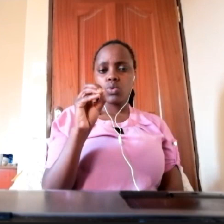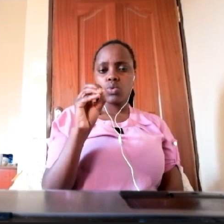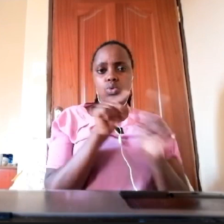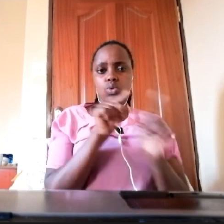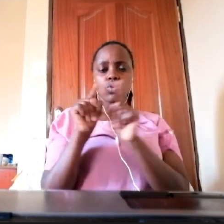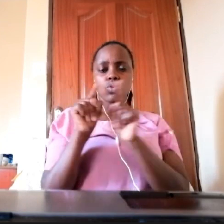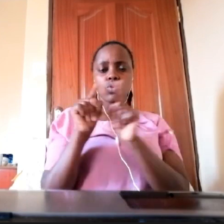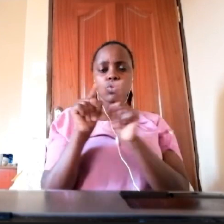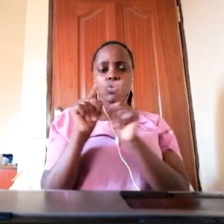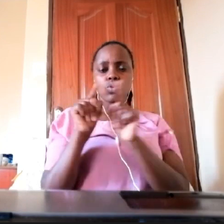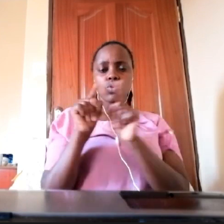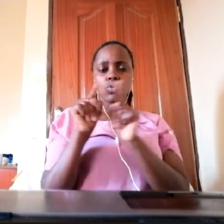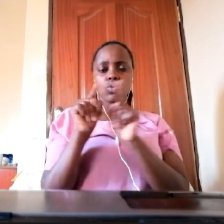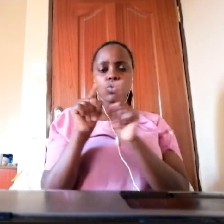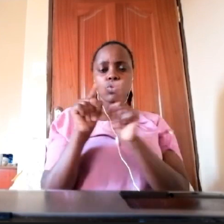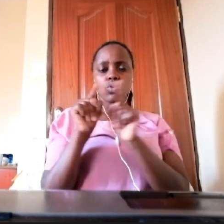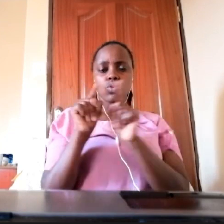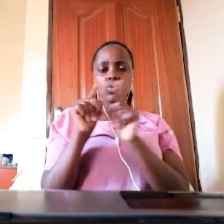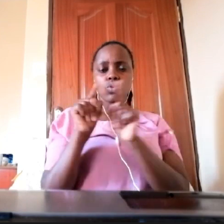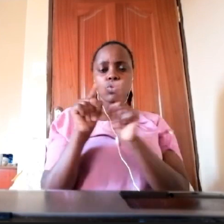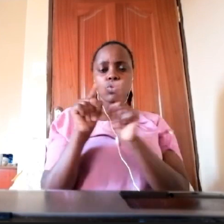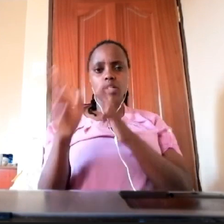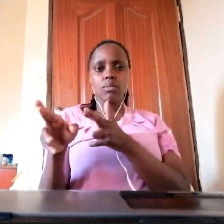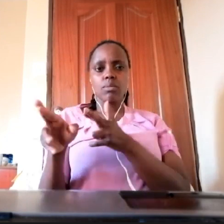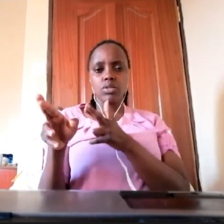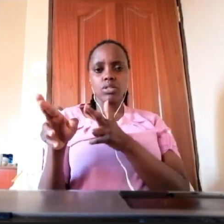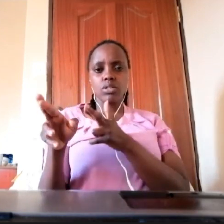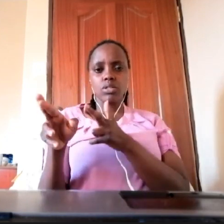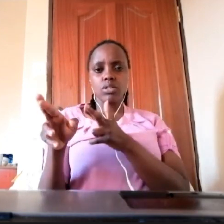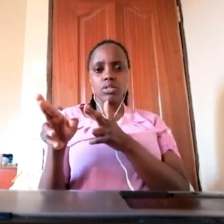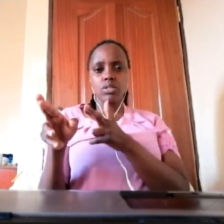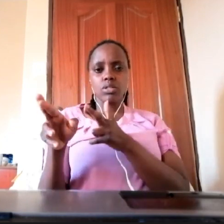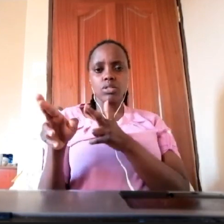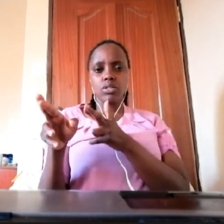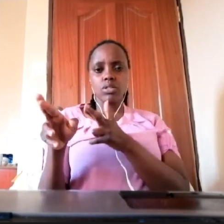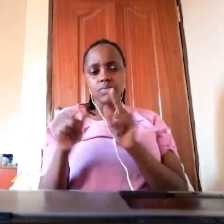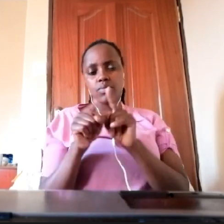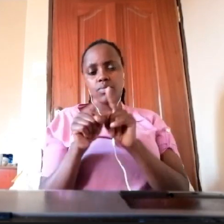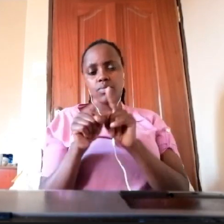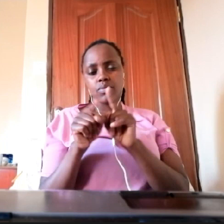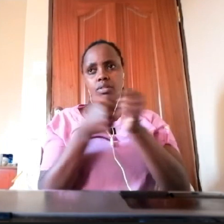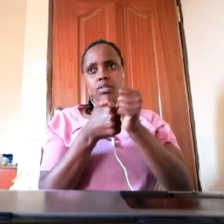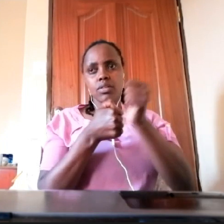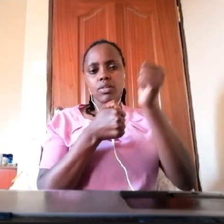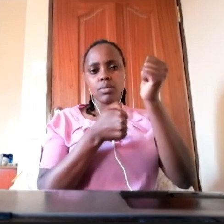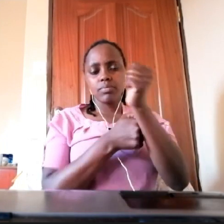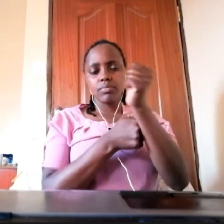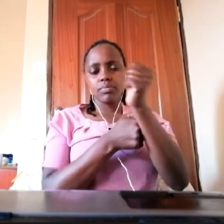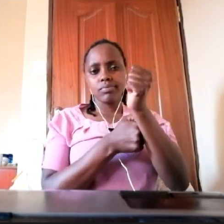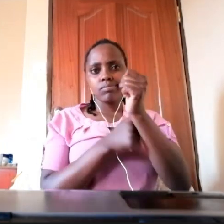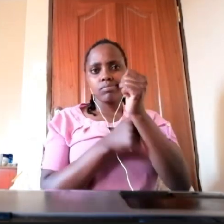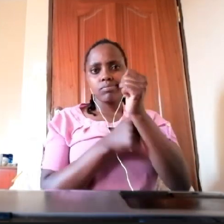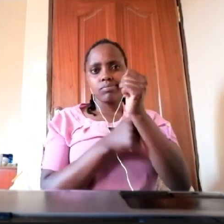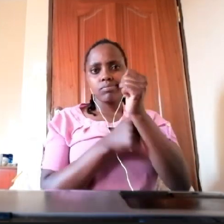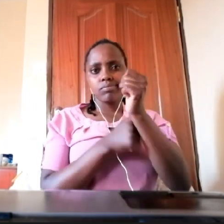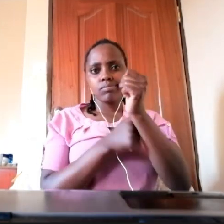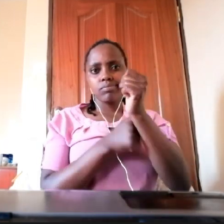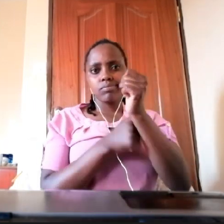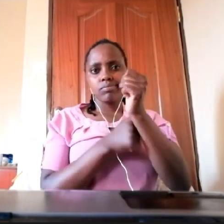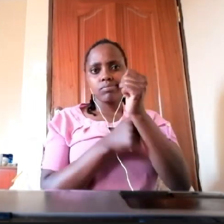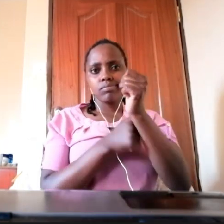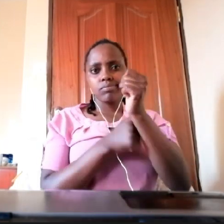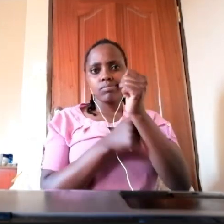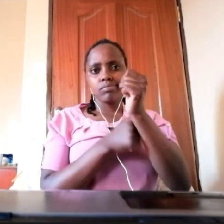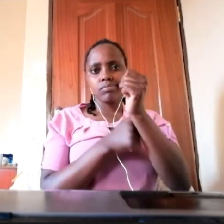and their involvement in reporting on complementary report. As I said, I'm going to be